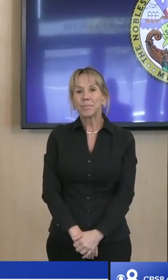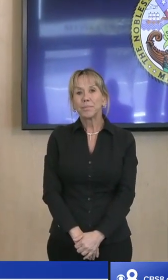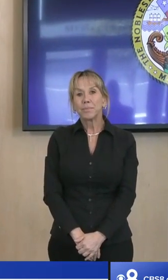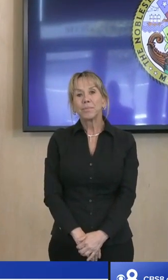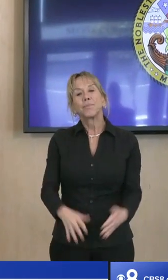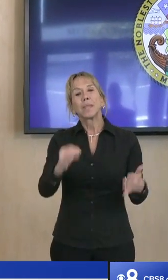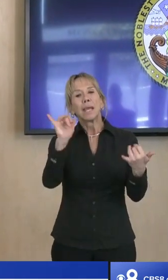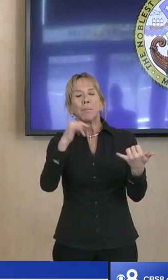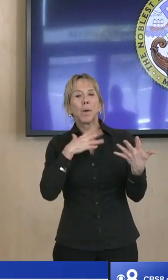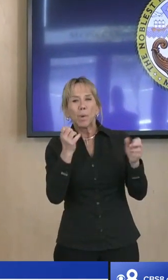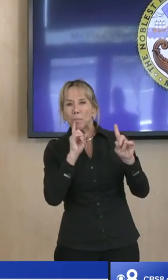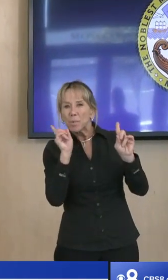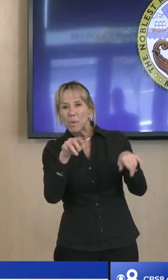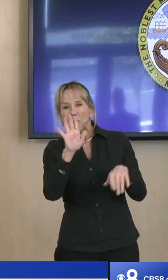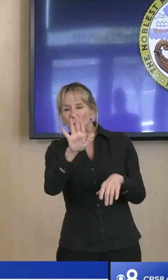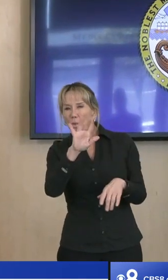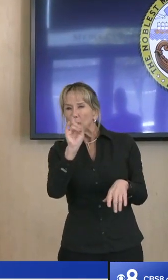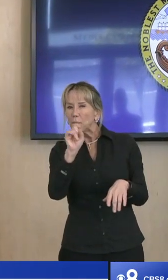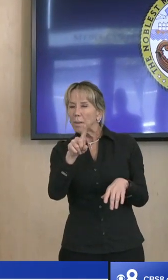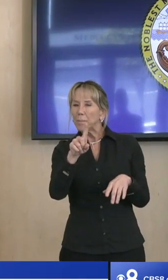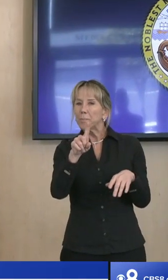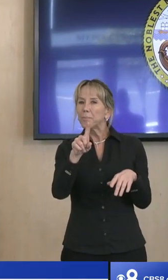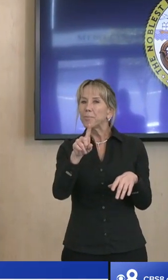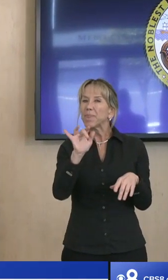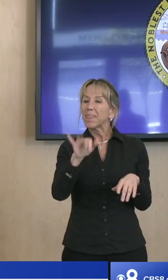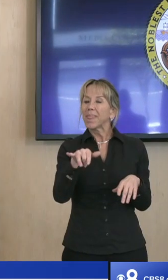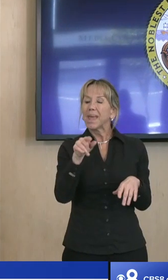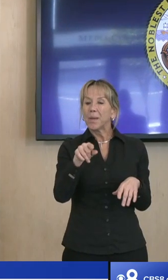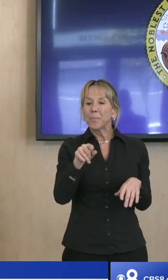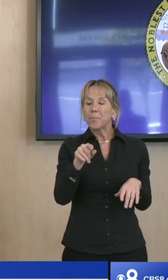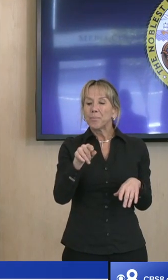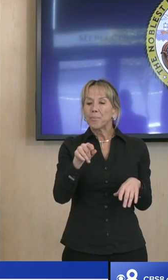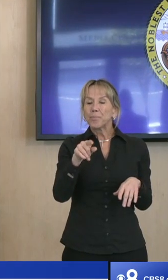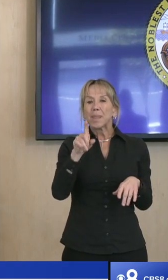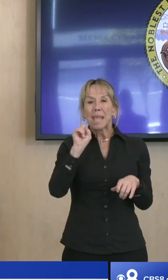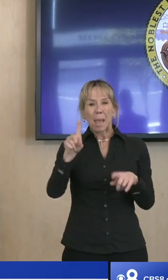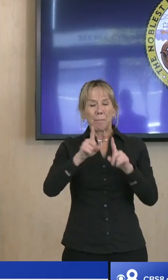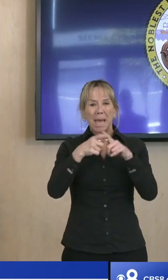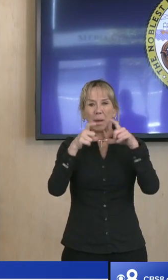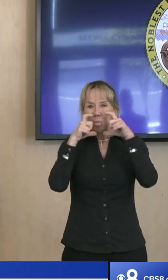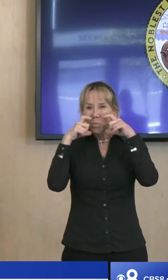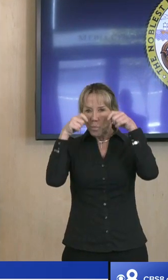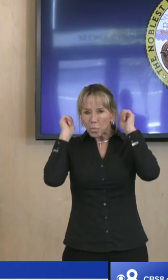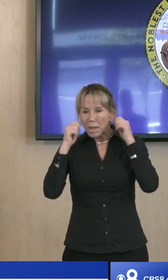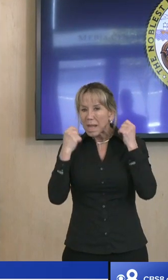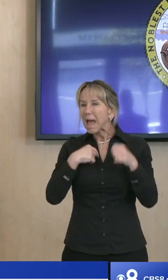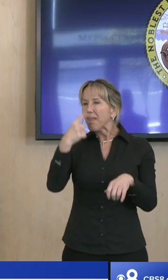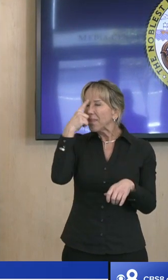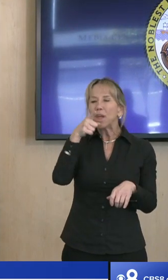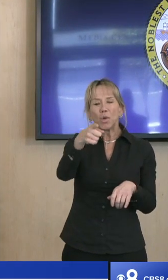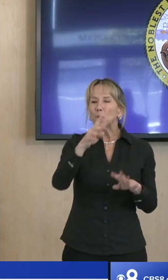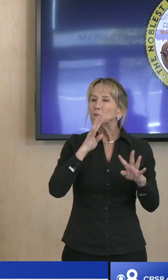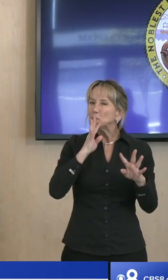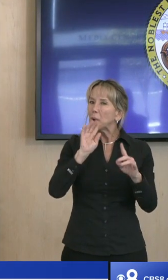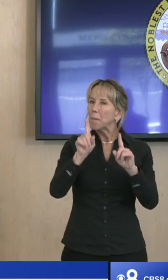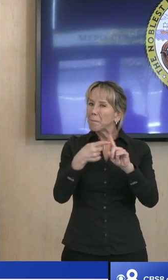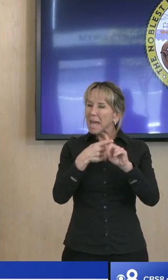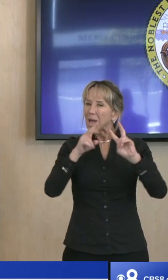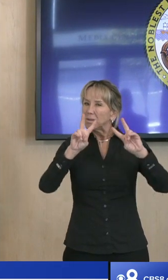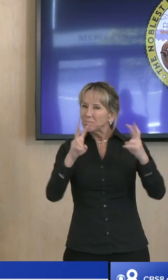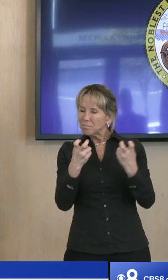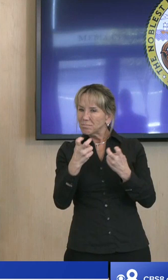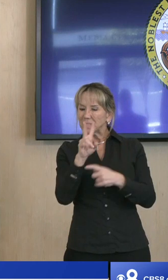And to respond to your question about the respirators, I think you're talking about ventilators. I'm in contact